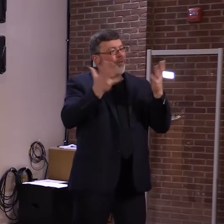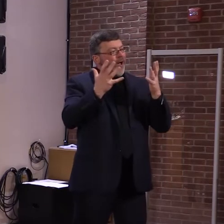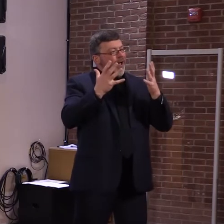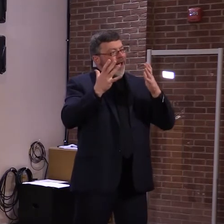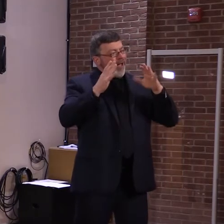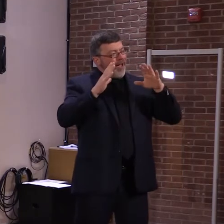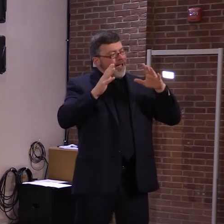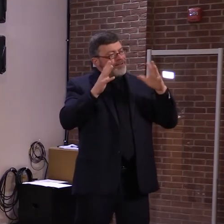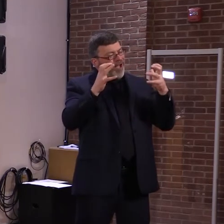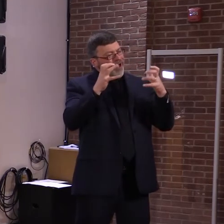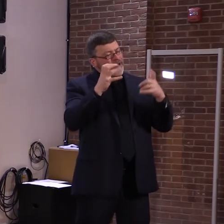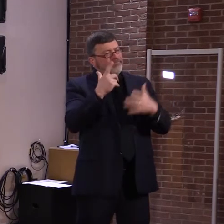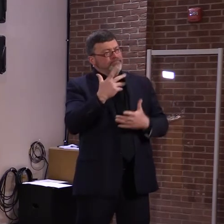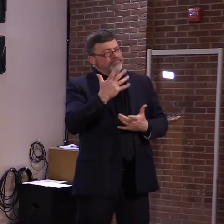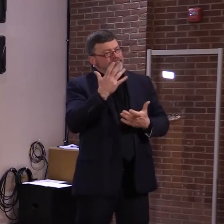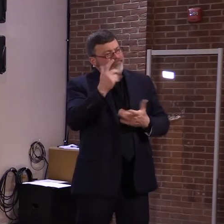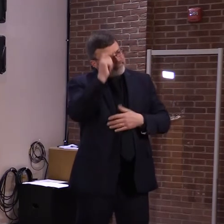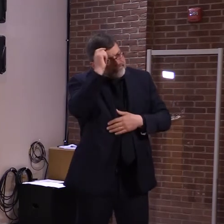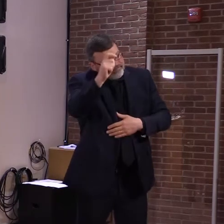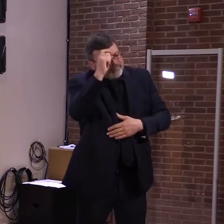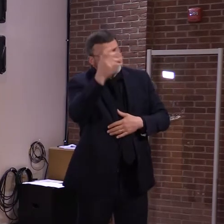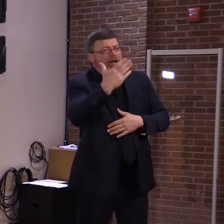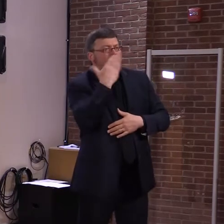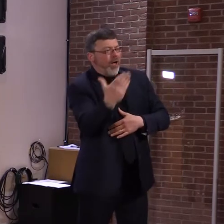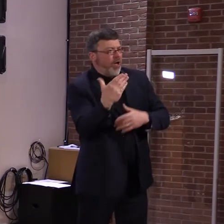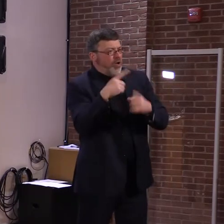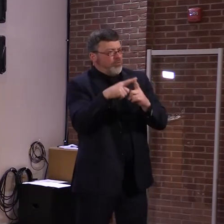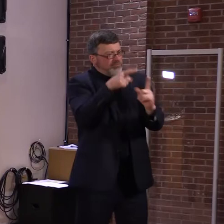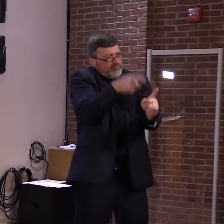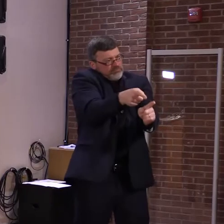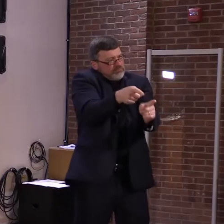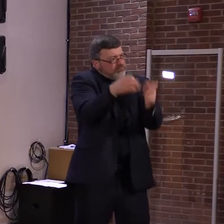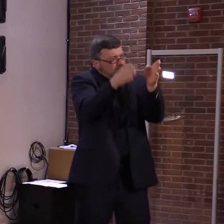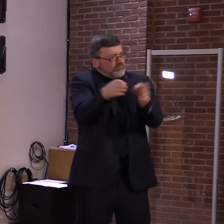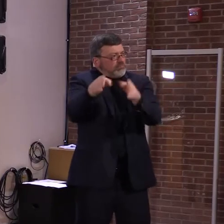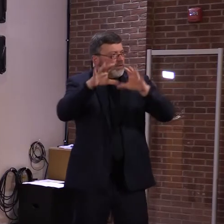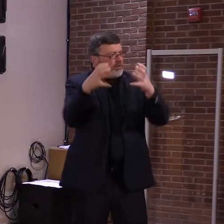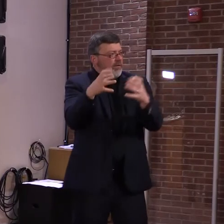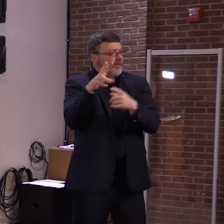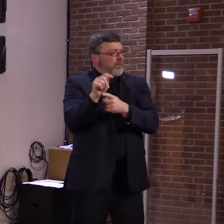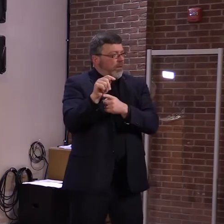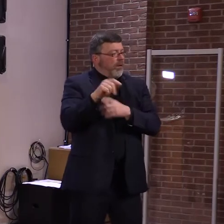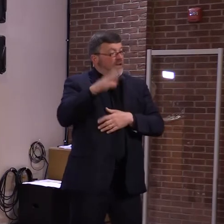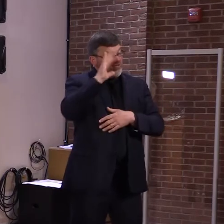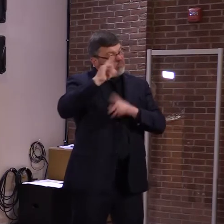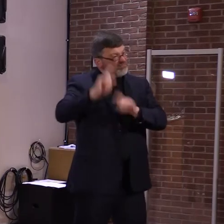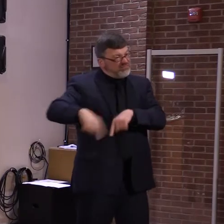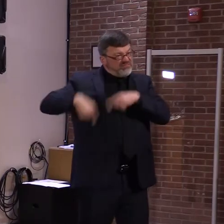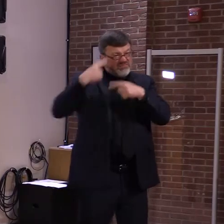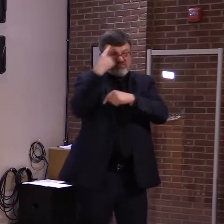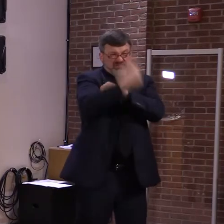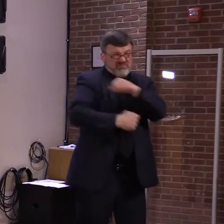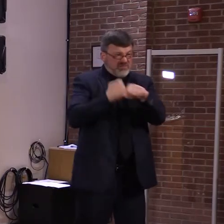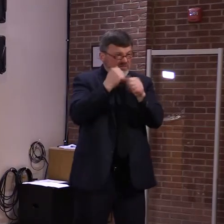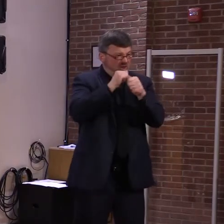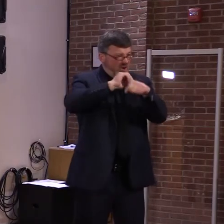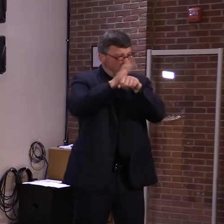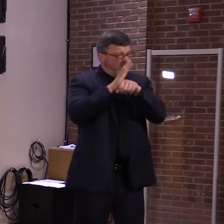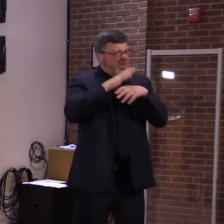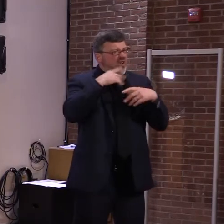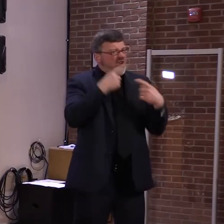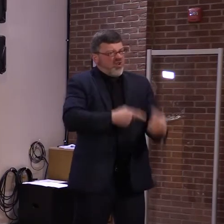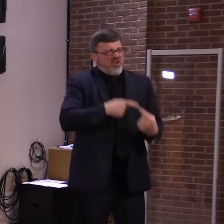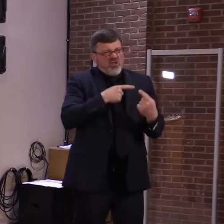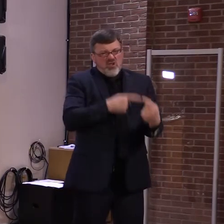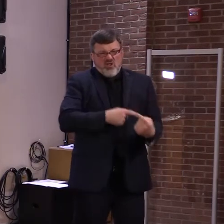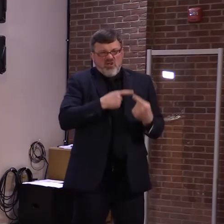but while we are distracted with so many other things, it is also important to take a moment to remember Vermonters that are struggling